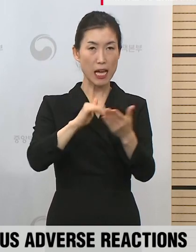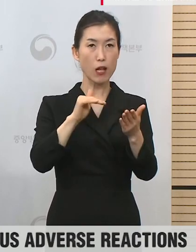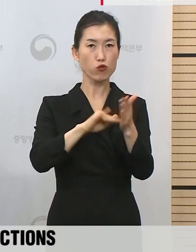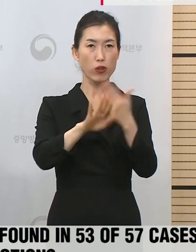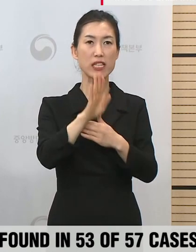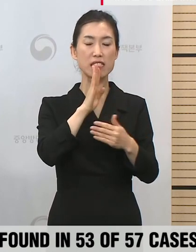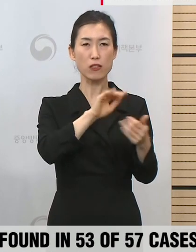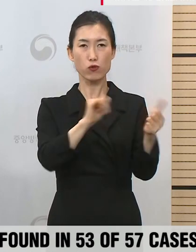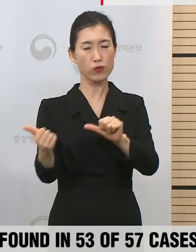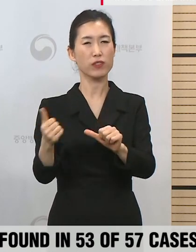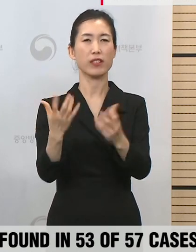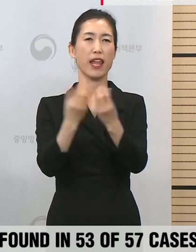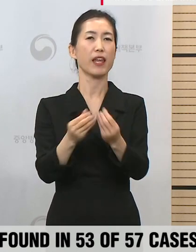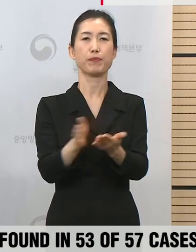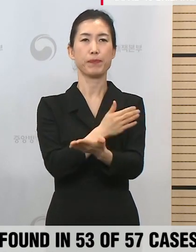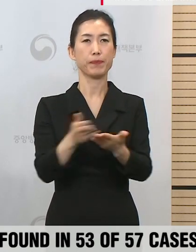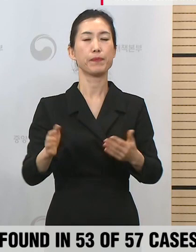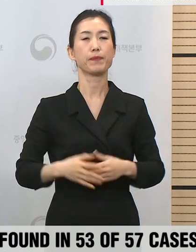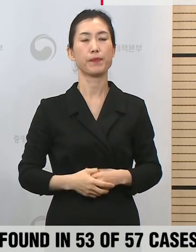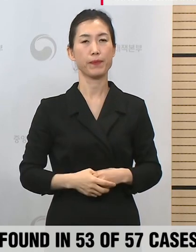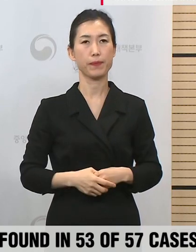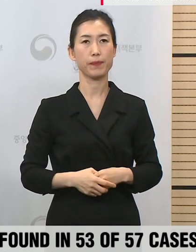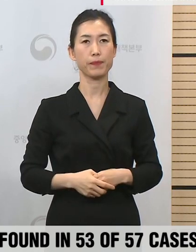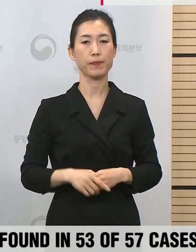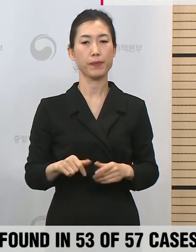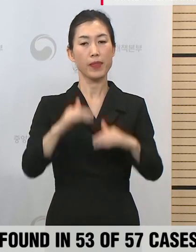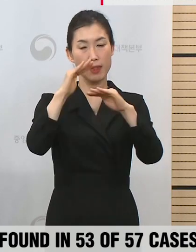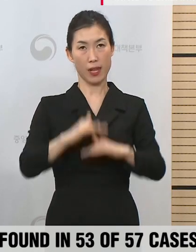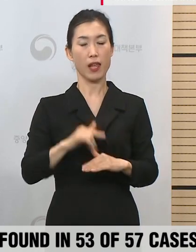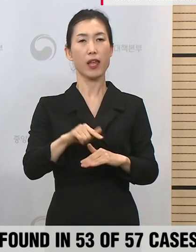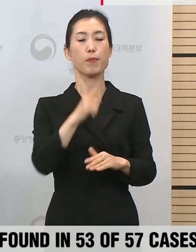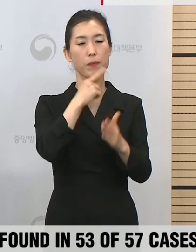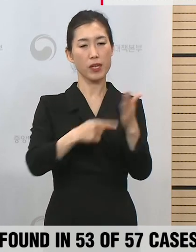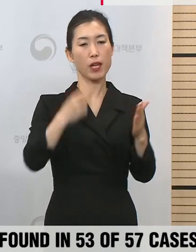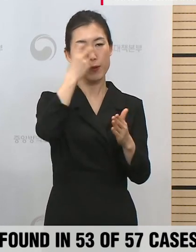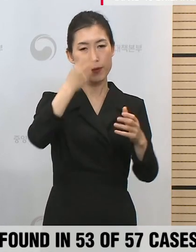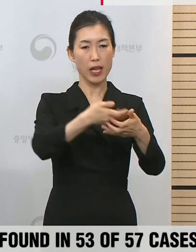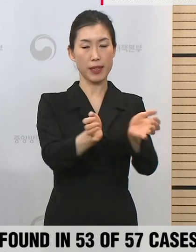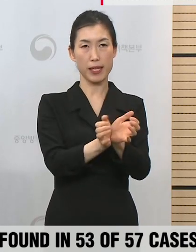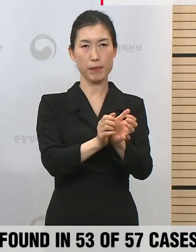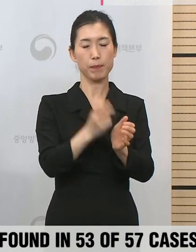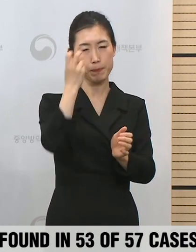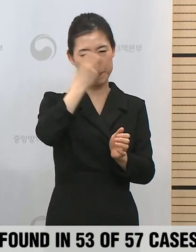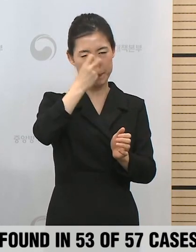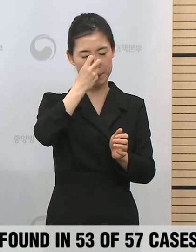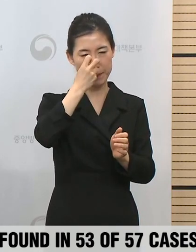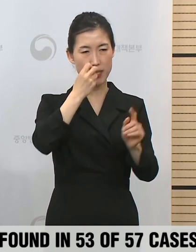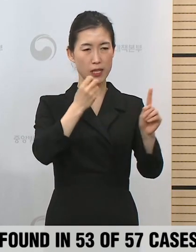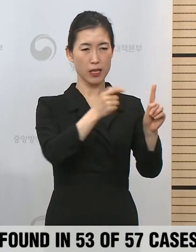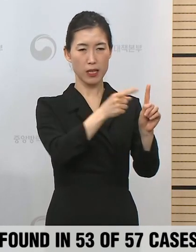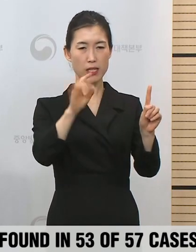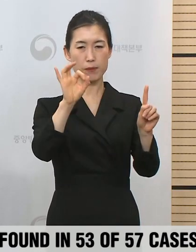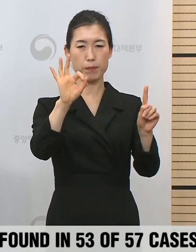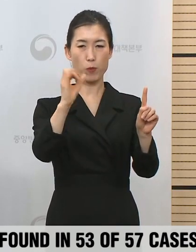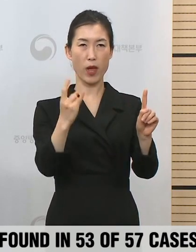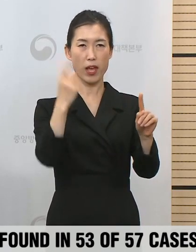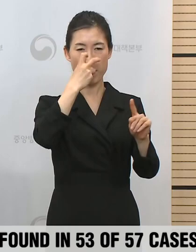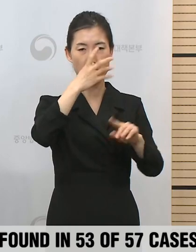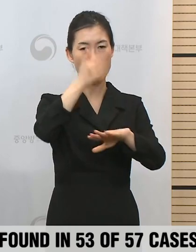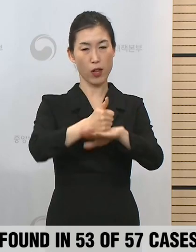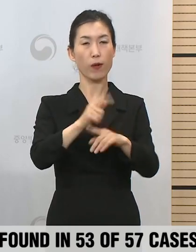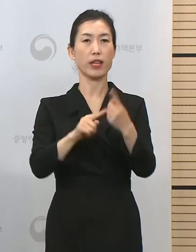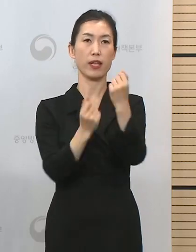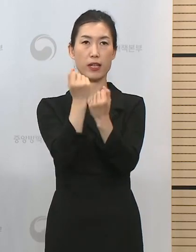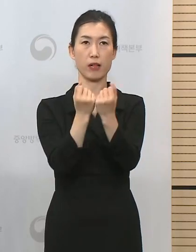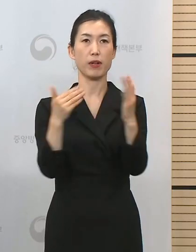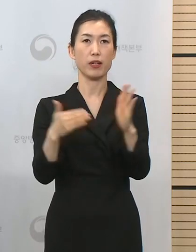have seen there were zero cases of death after these anaphylaxis syndromes. This concludes our briefing on